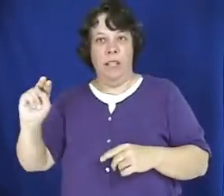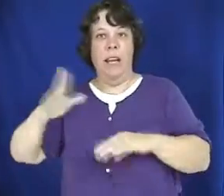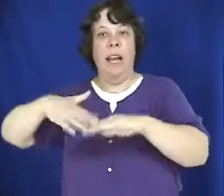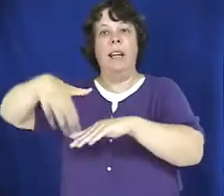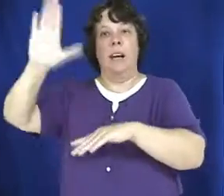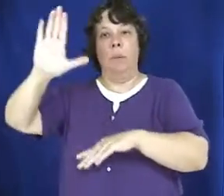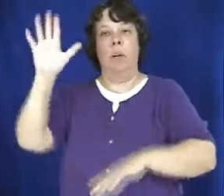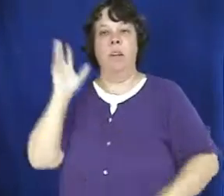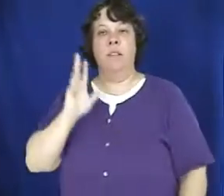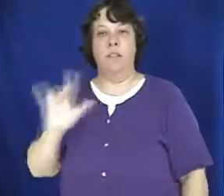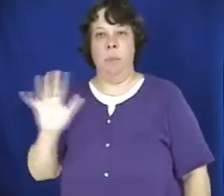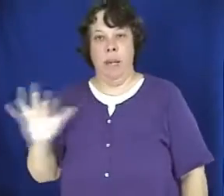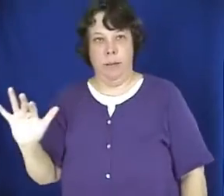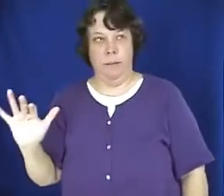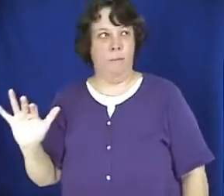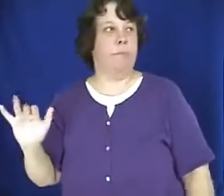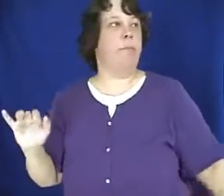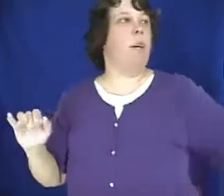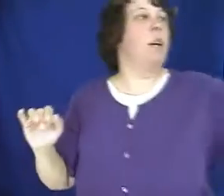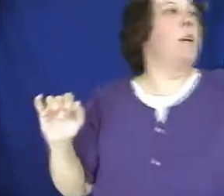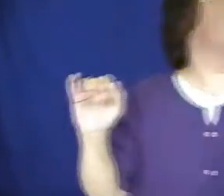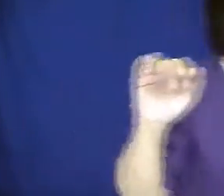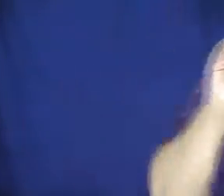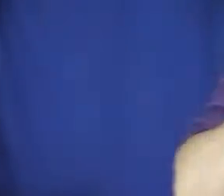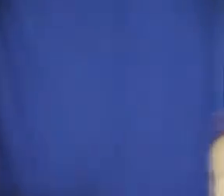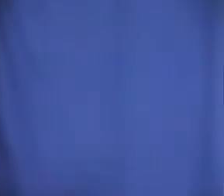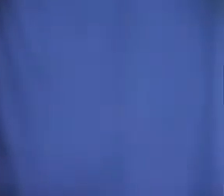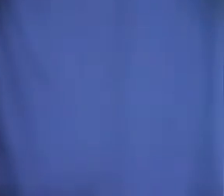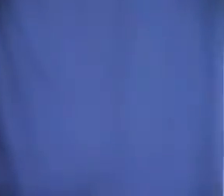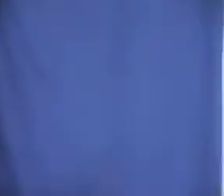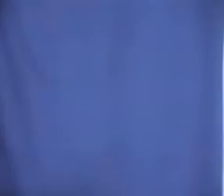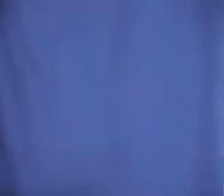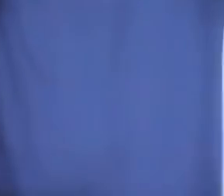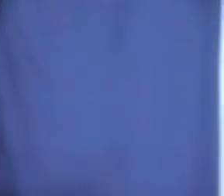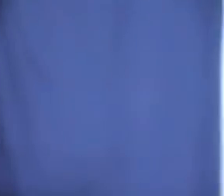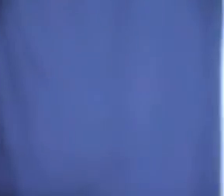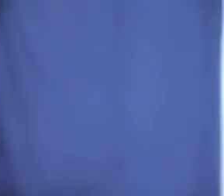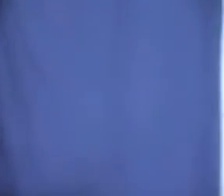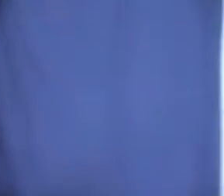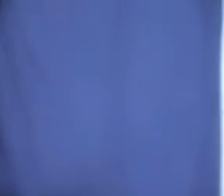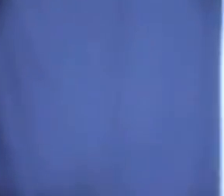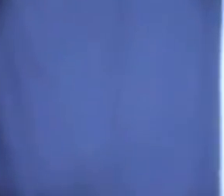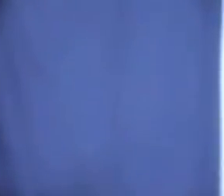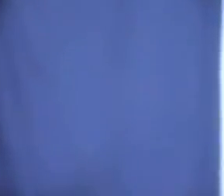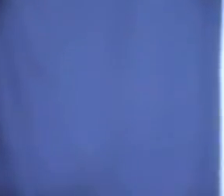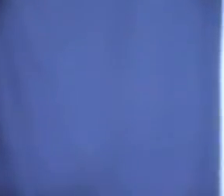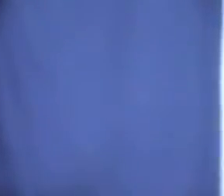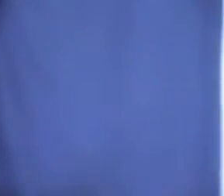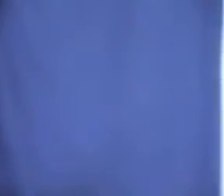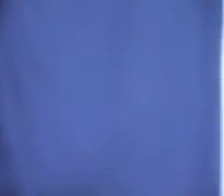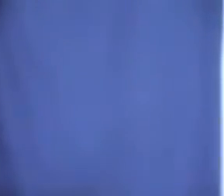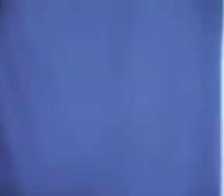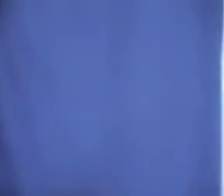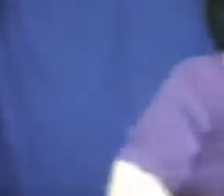Trillion and up spelled. So, let's see. Oh darn, I didn't put it on here.